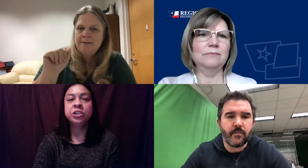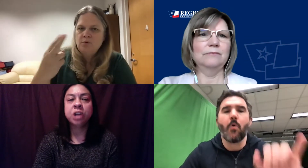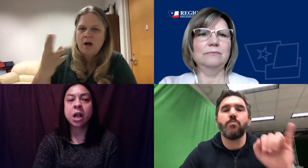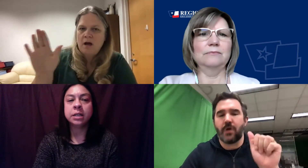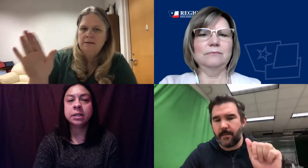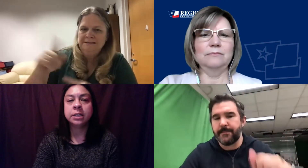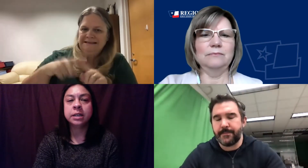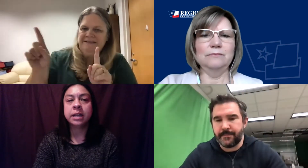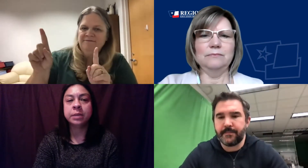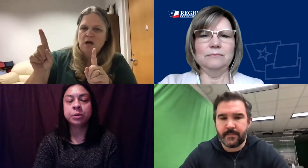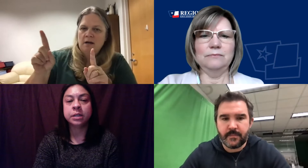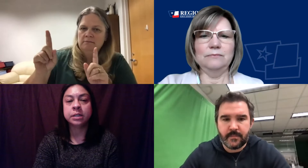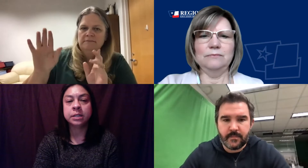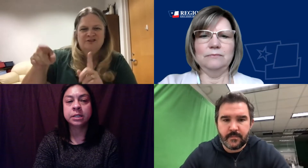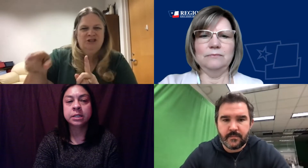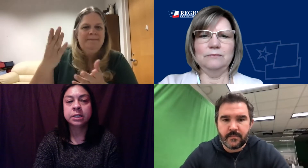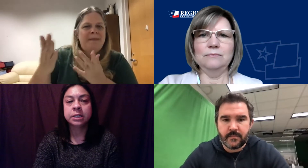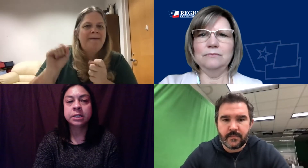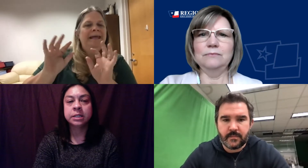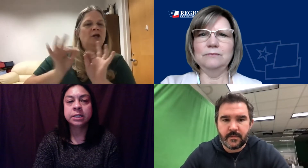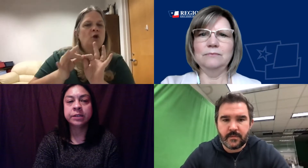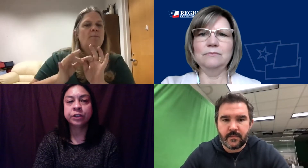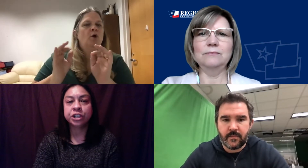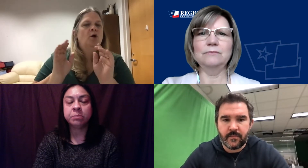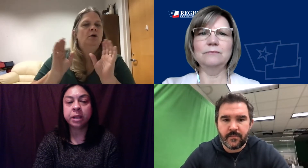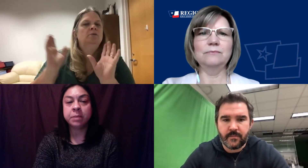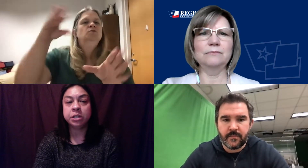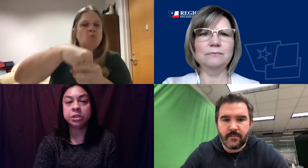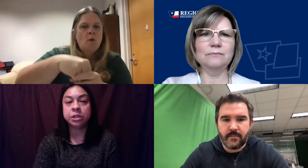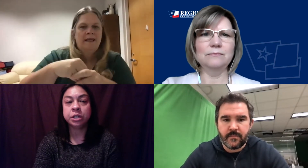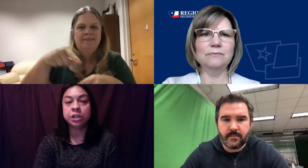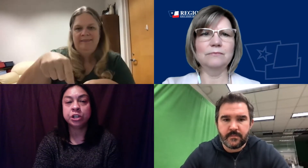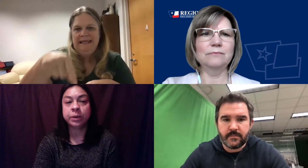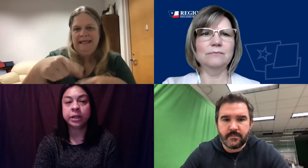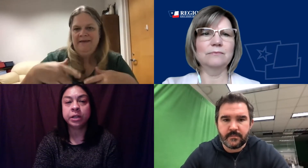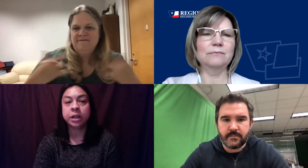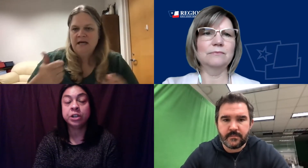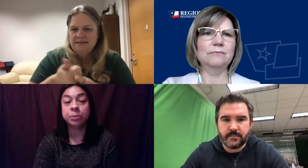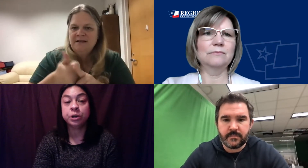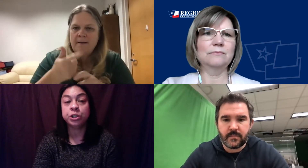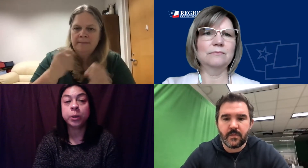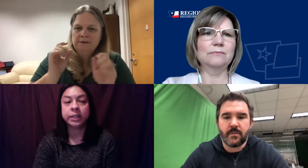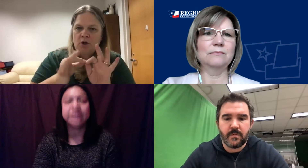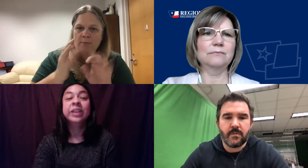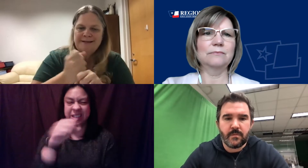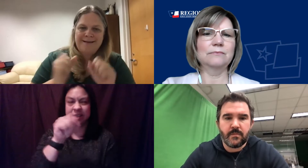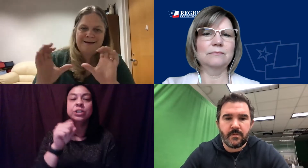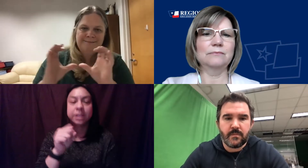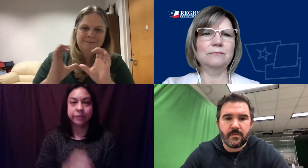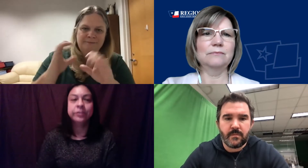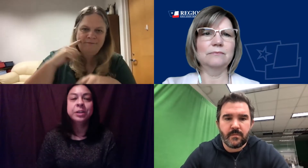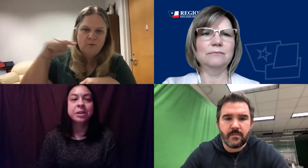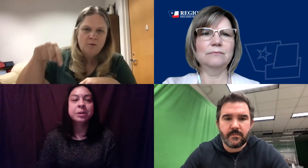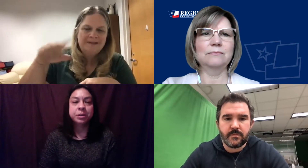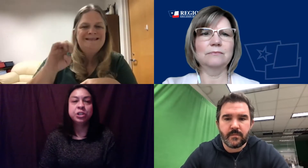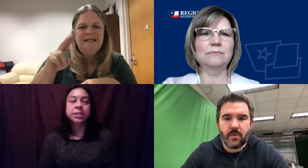It'll be Jacques, not Deborah. That's different. She may be an interpreter and joining this event